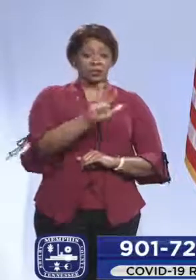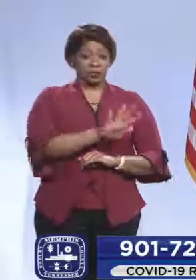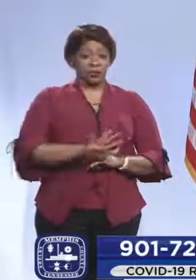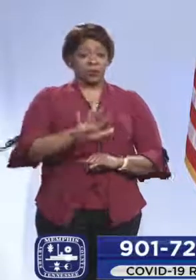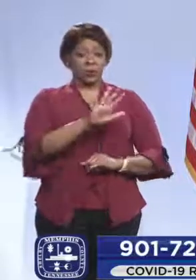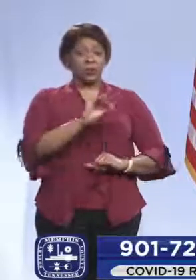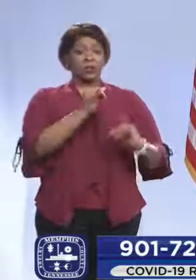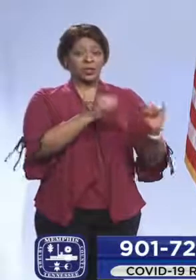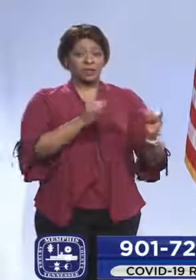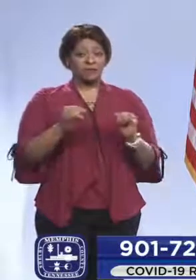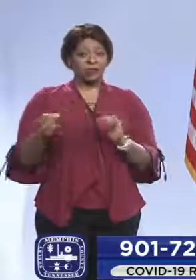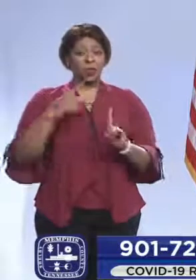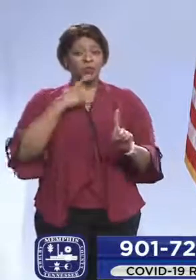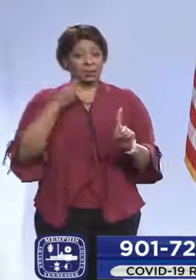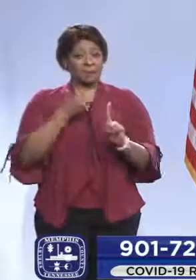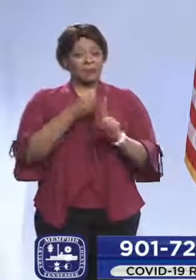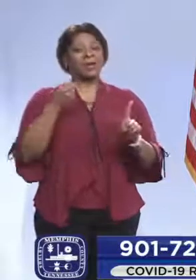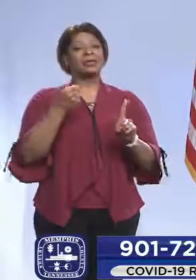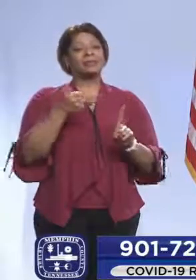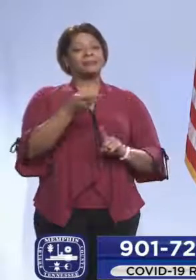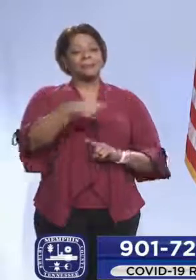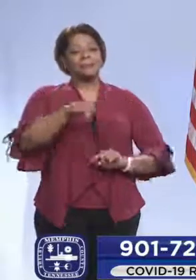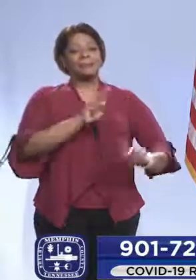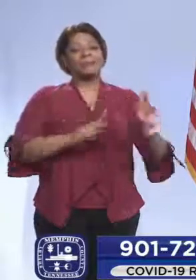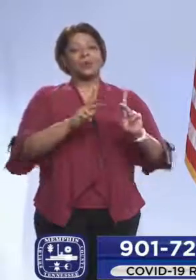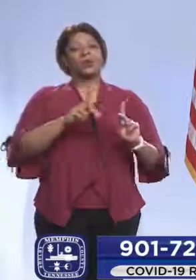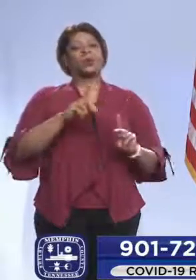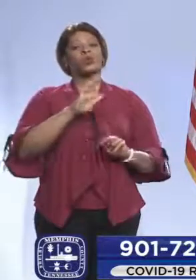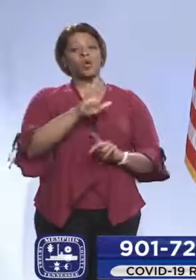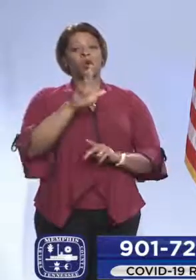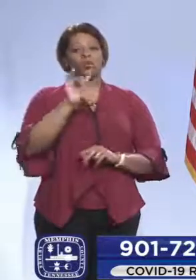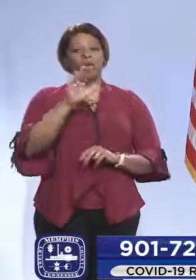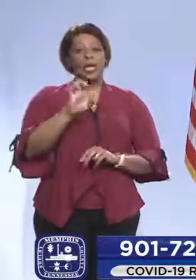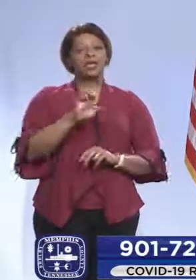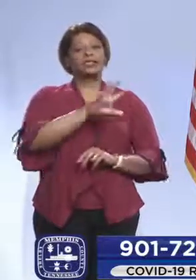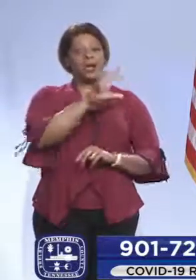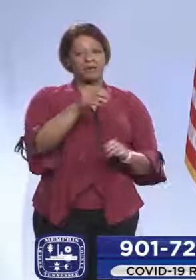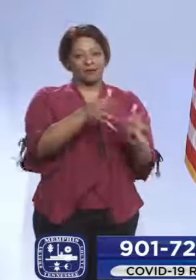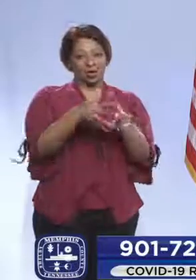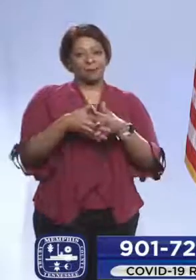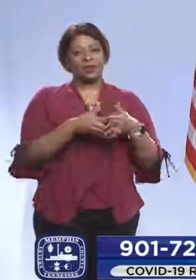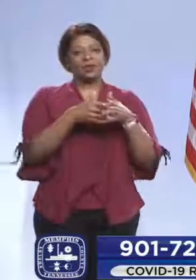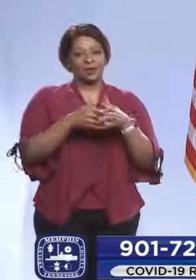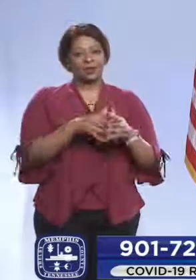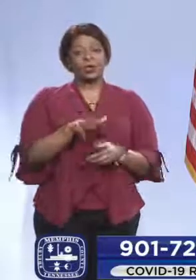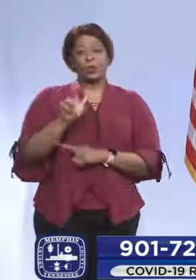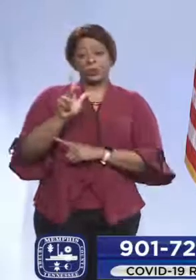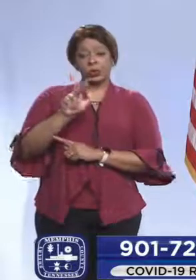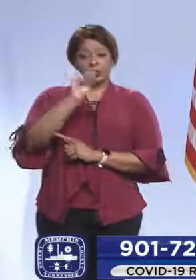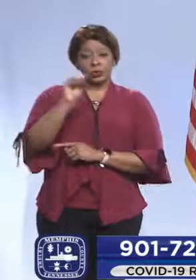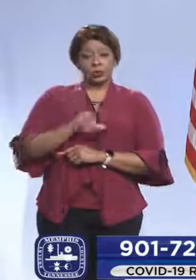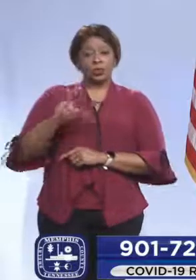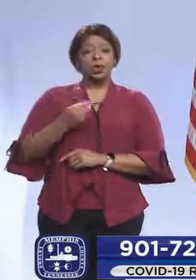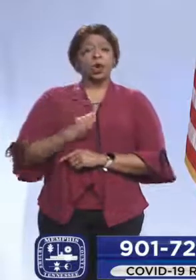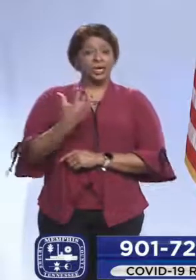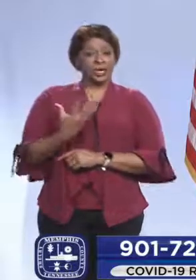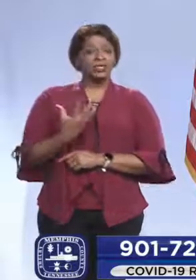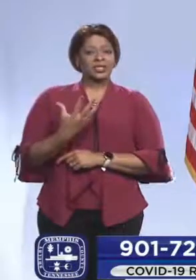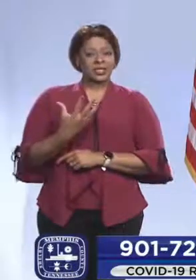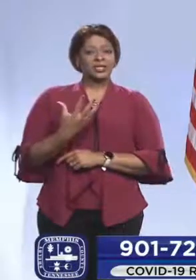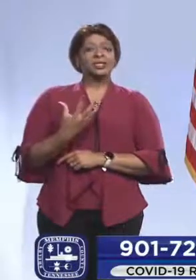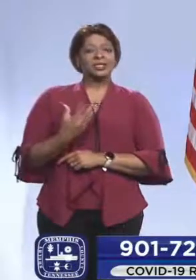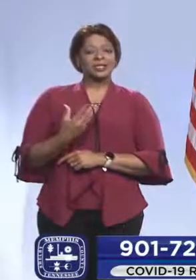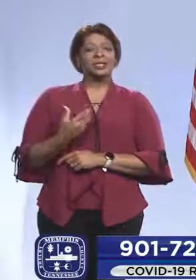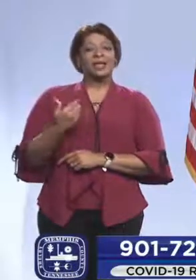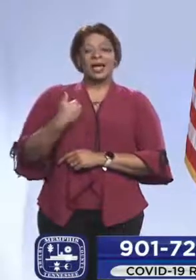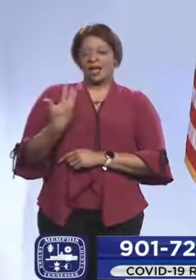individuals impacted are individuals that identify as African American, and 23% Caucasian, and we